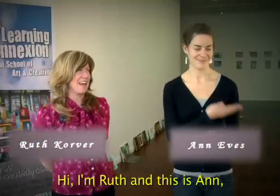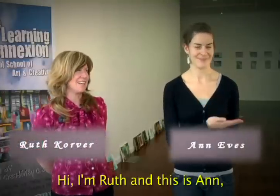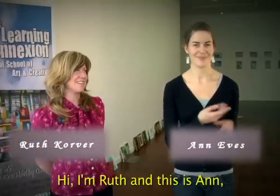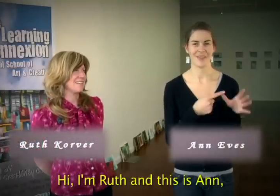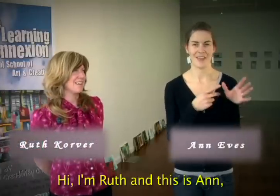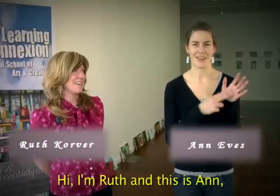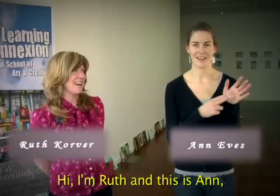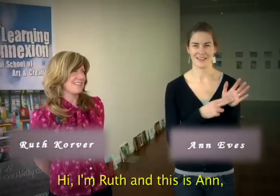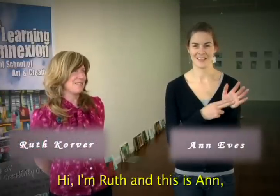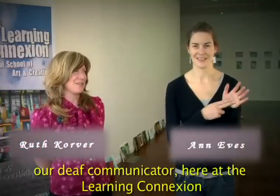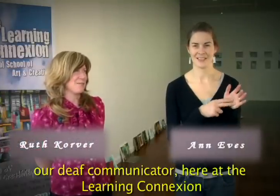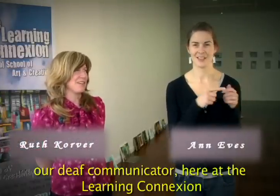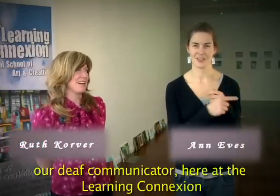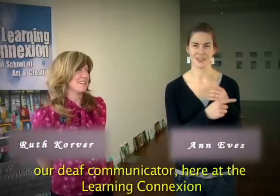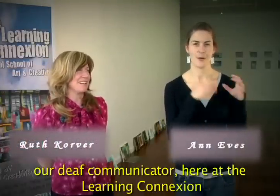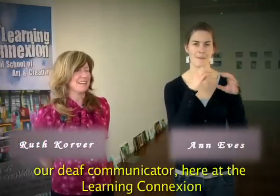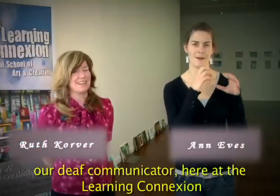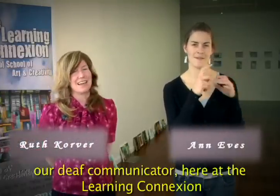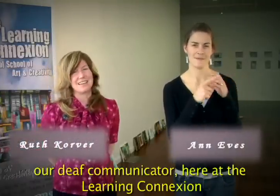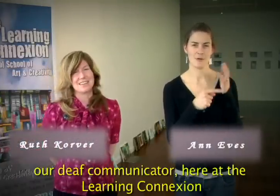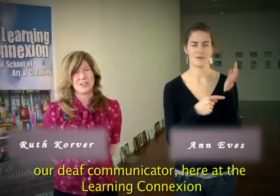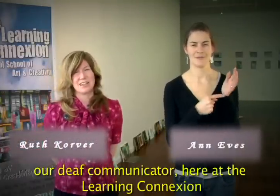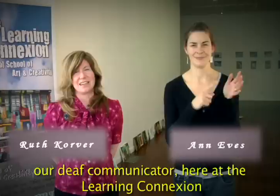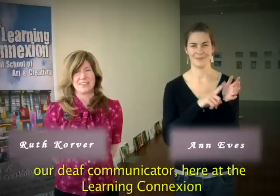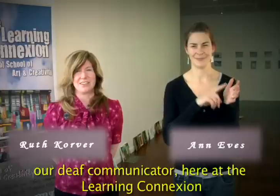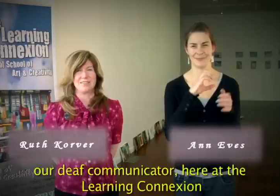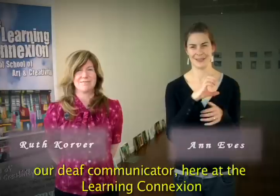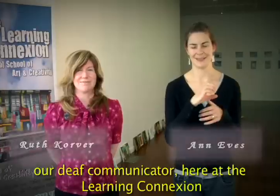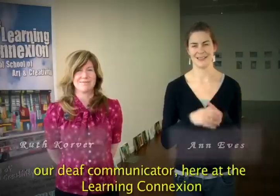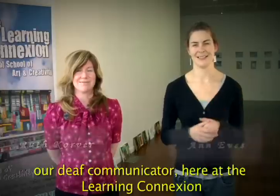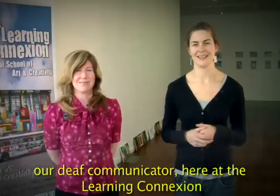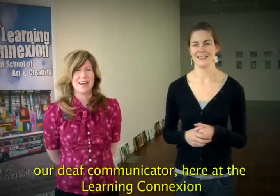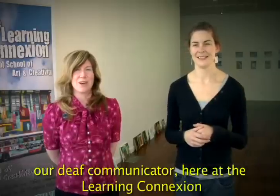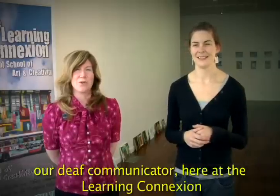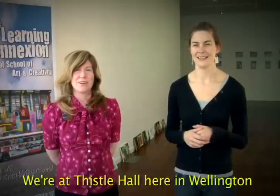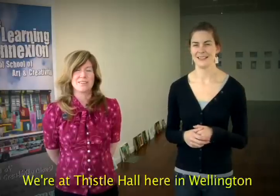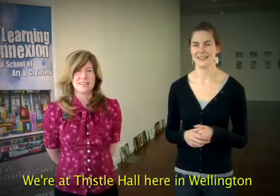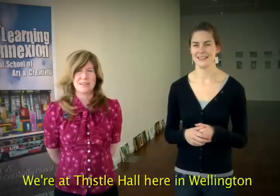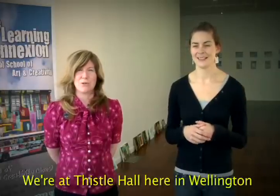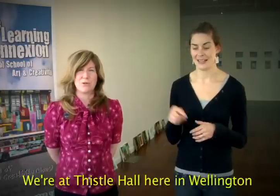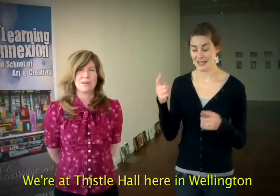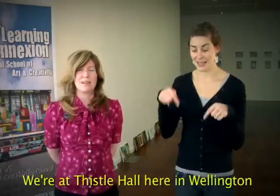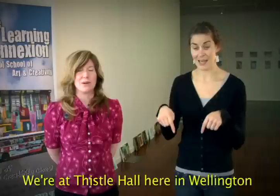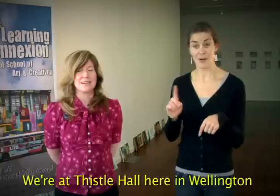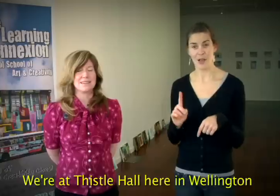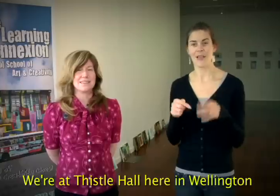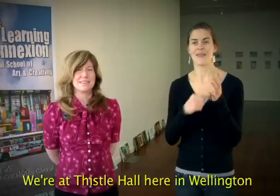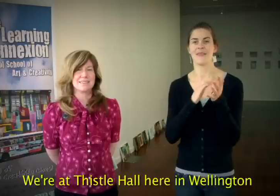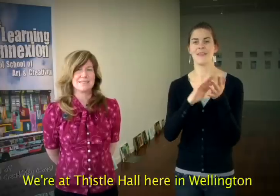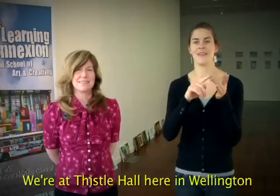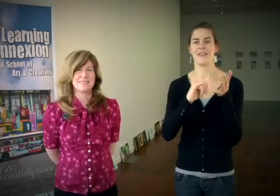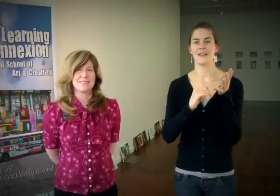this is Anne, our deaf communicator here at the Learning Connection. We're at Thistle Hall in